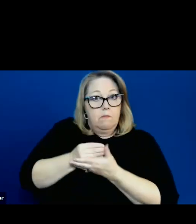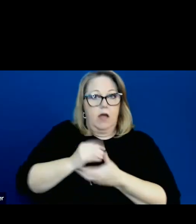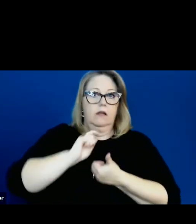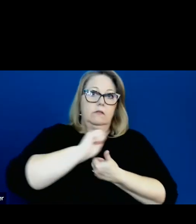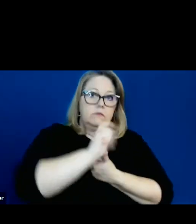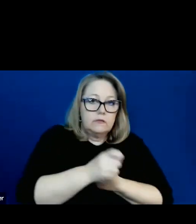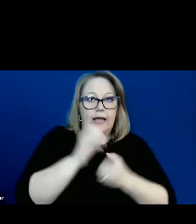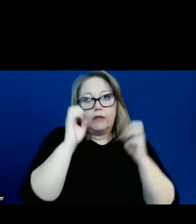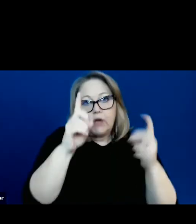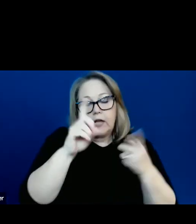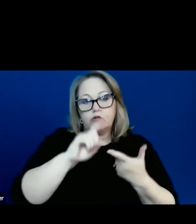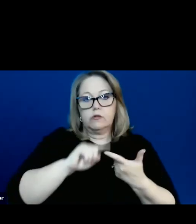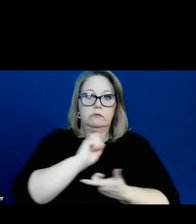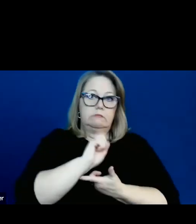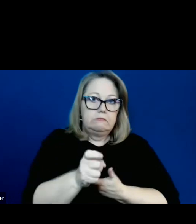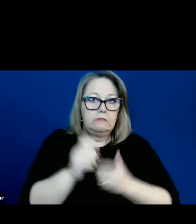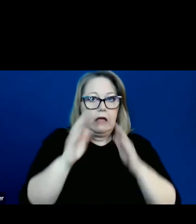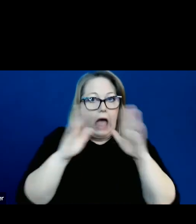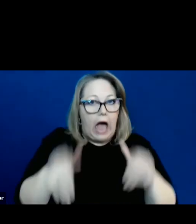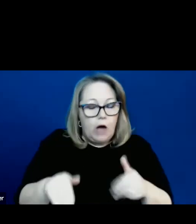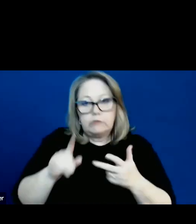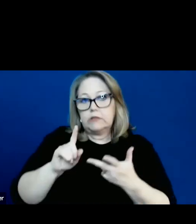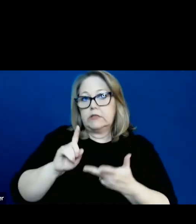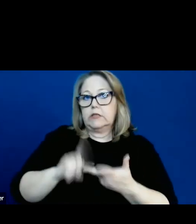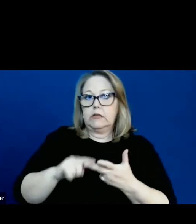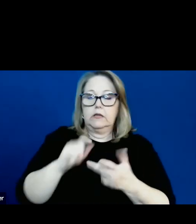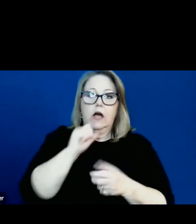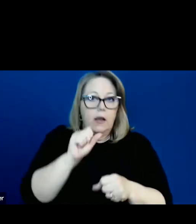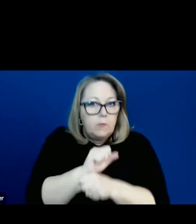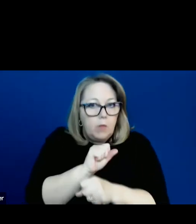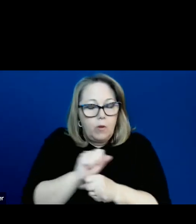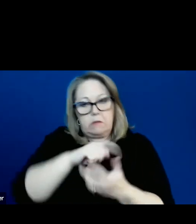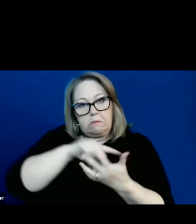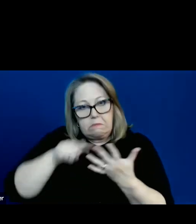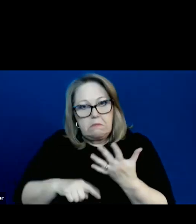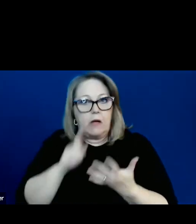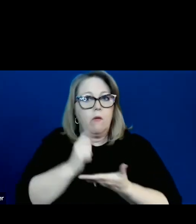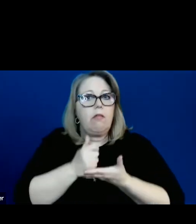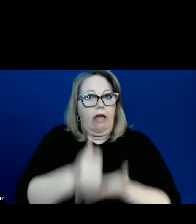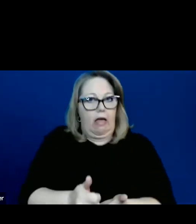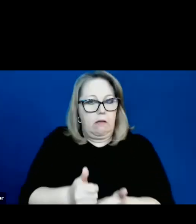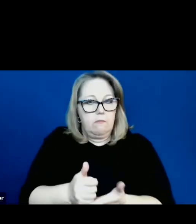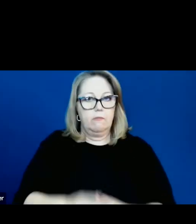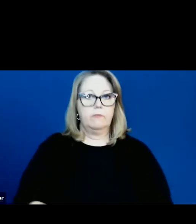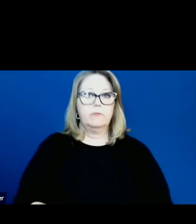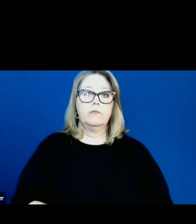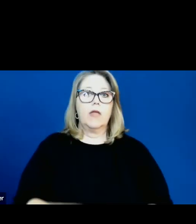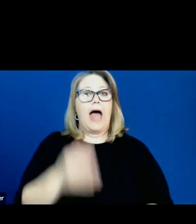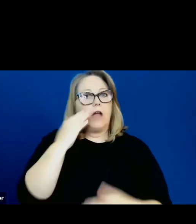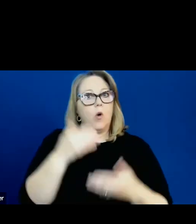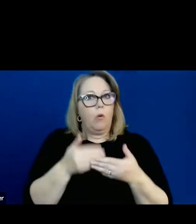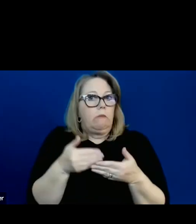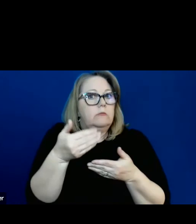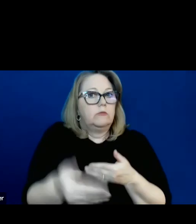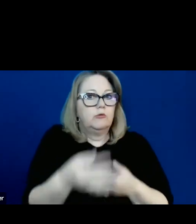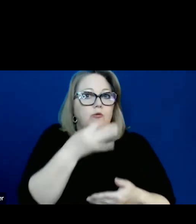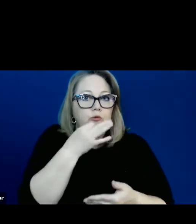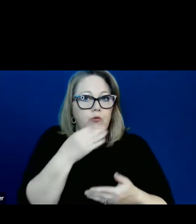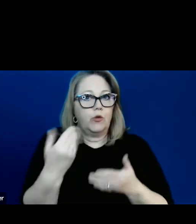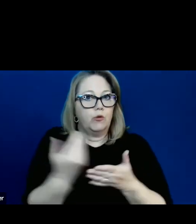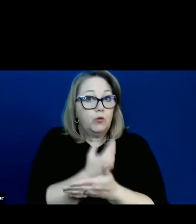I know they will continue to fight for us in the coming months when Congress and President-elect Biden begin considering another stimulus package.